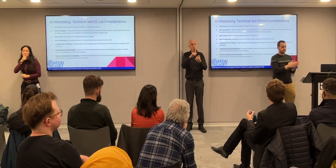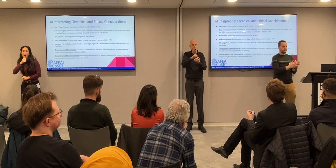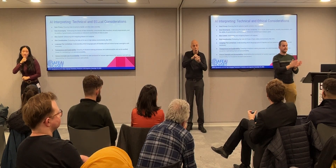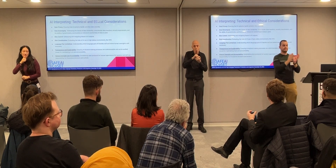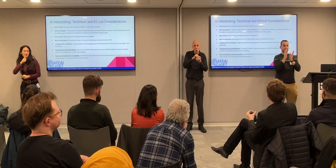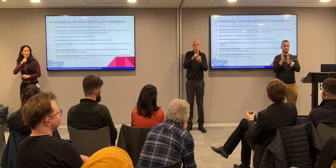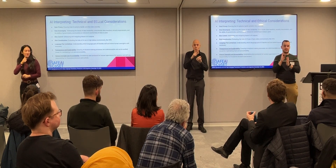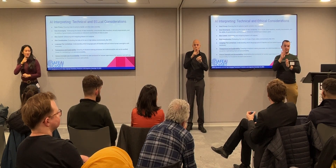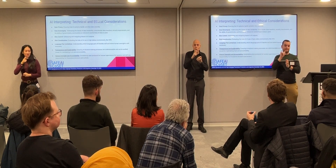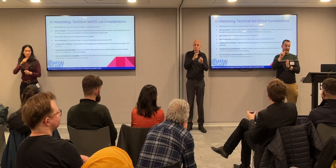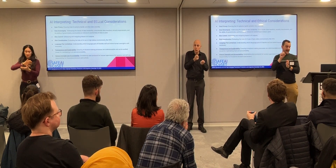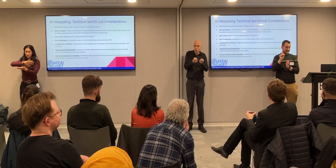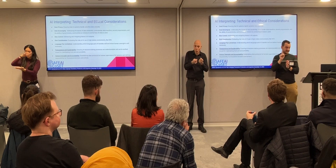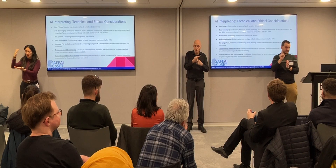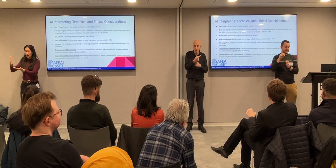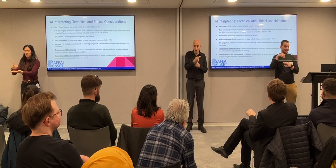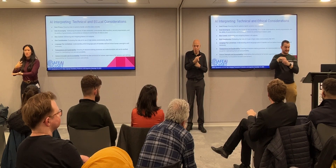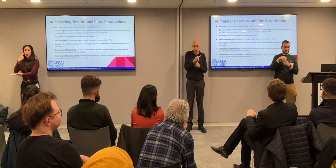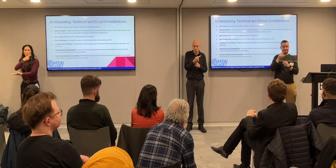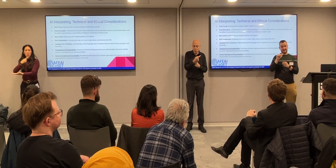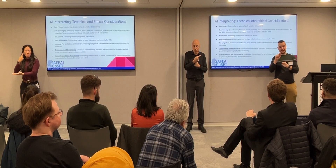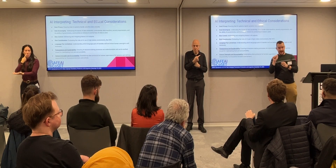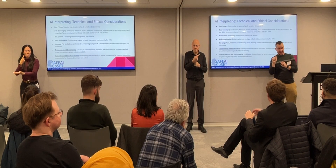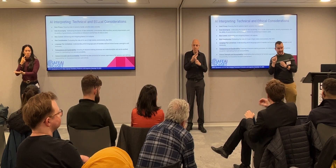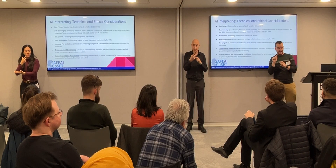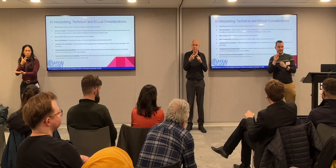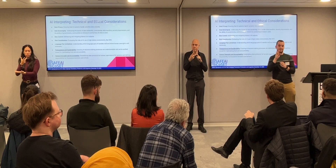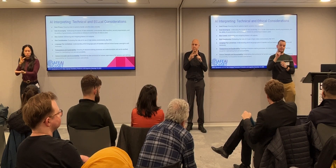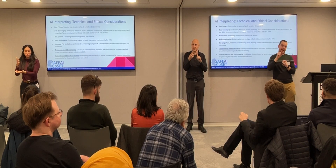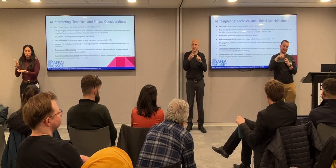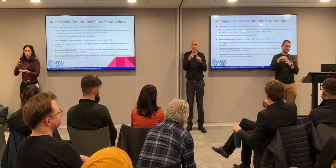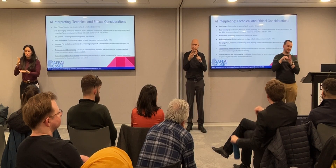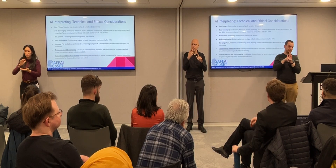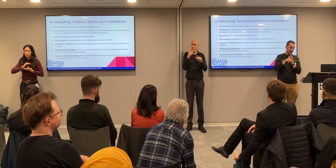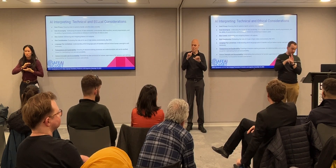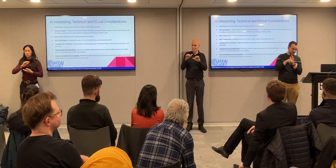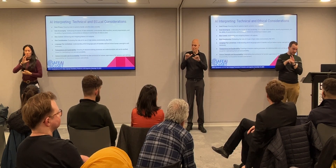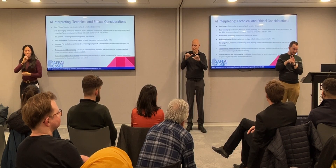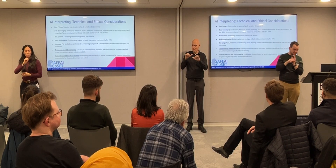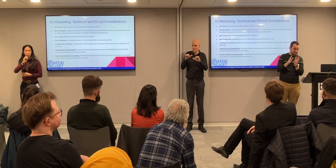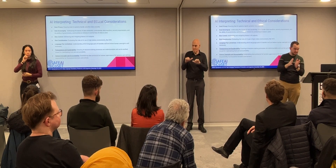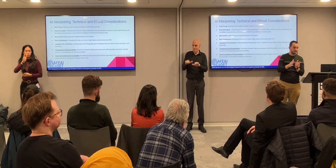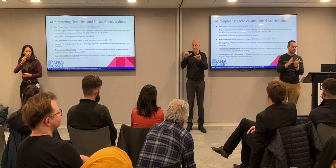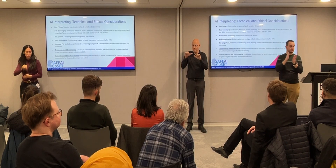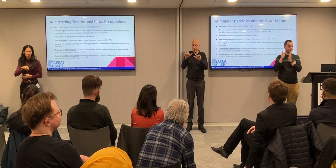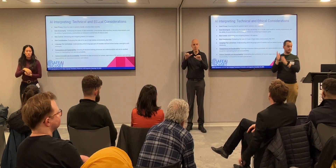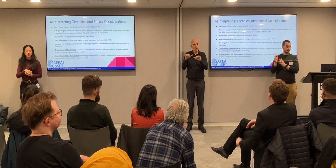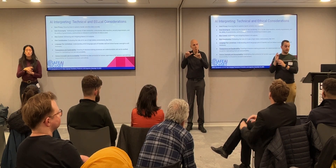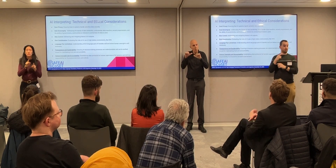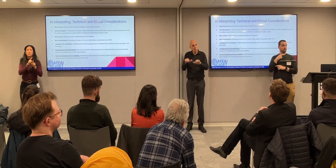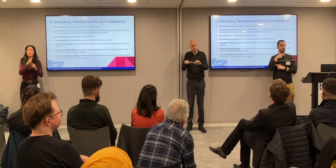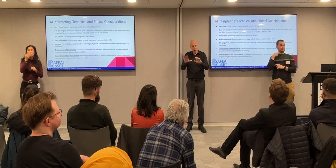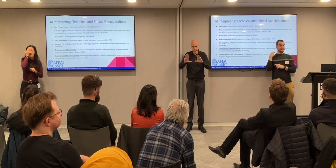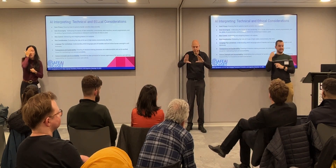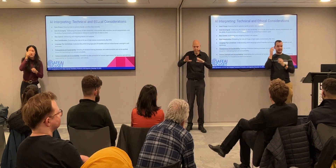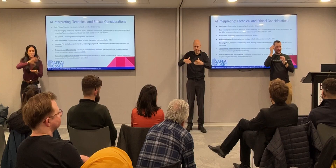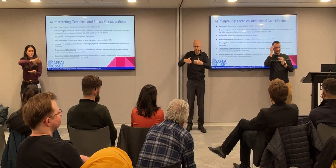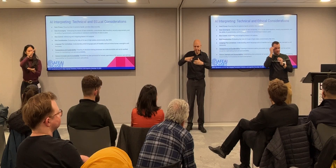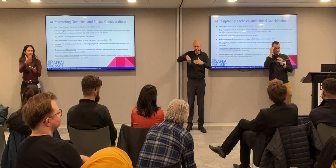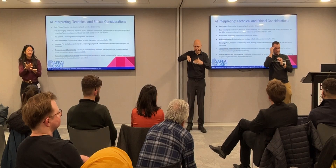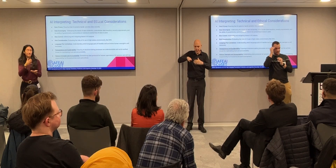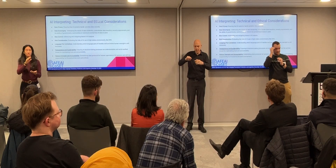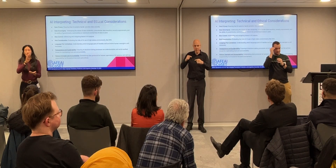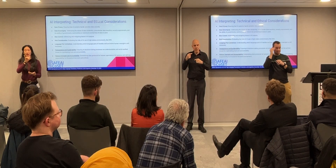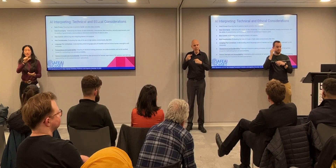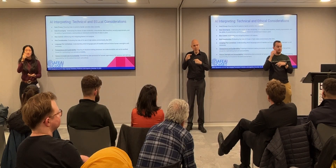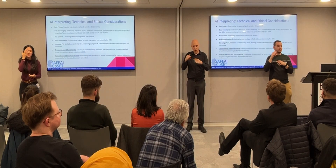the data. We then also move on to things about bias in the data sets, bias in the models.